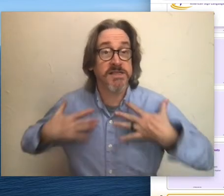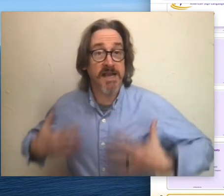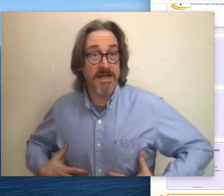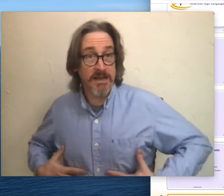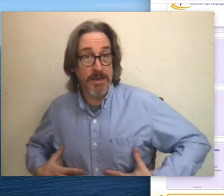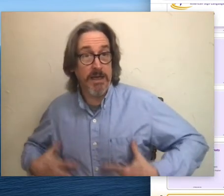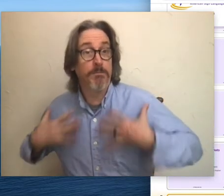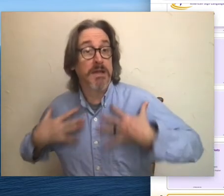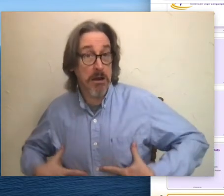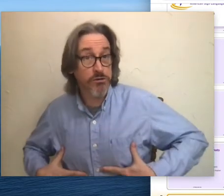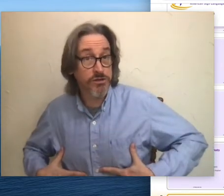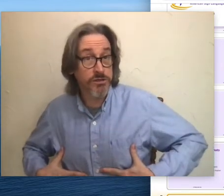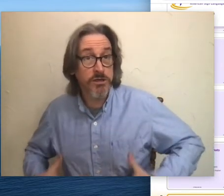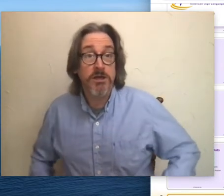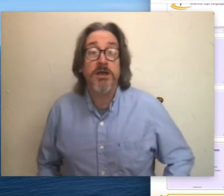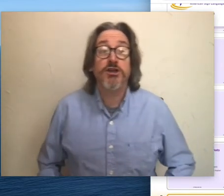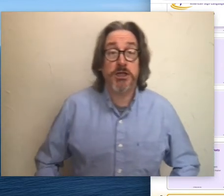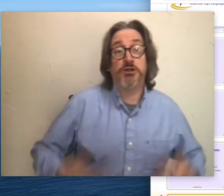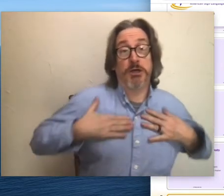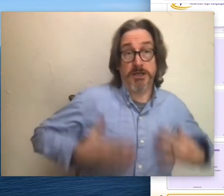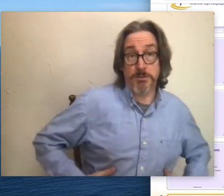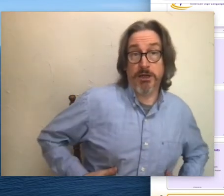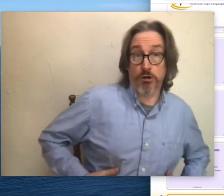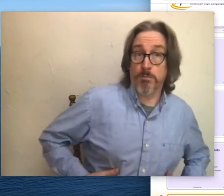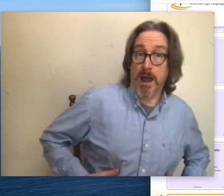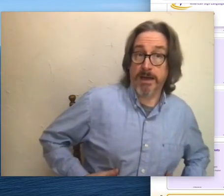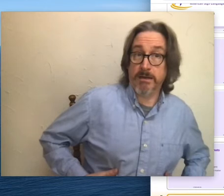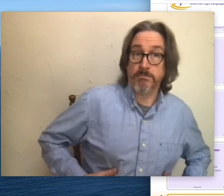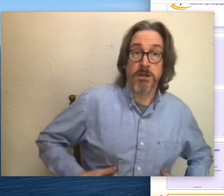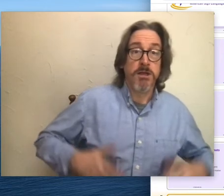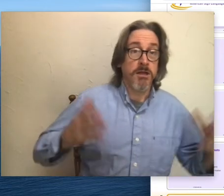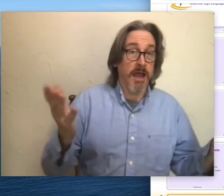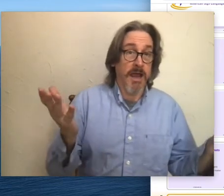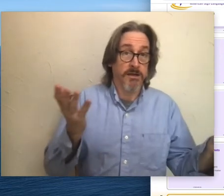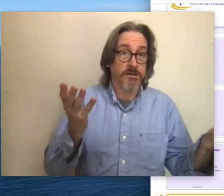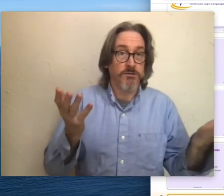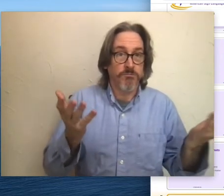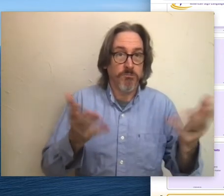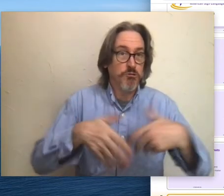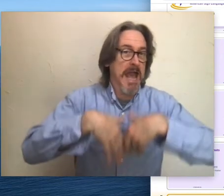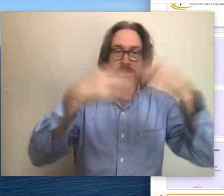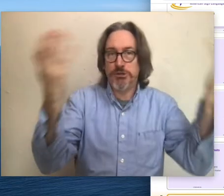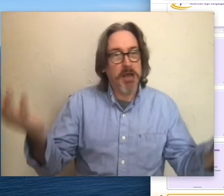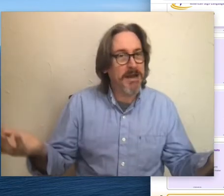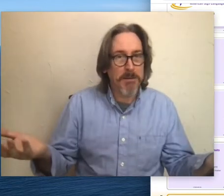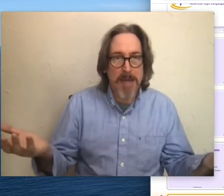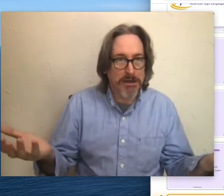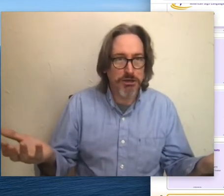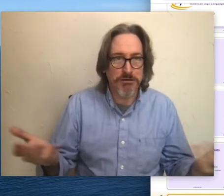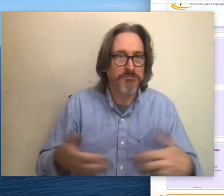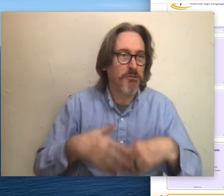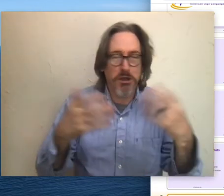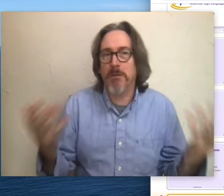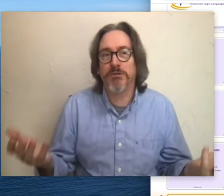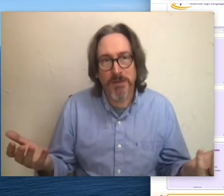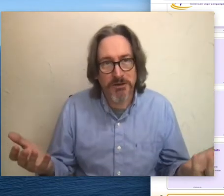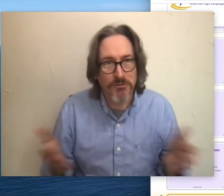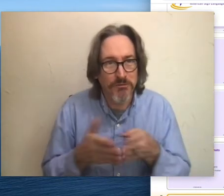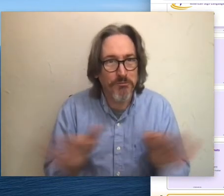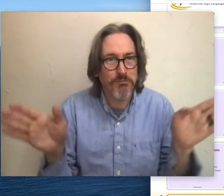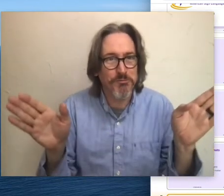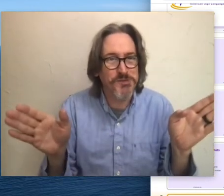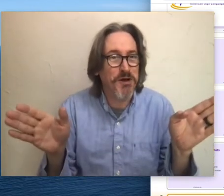person signed it meaning blouse. She took it to mean her body. And as you can imagine, the